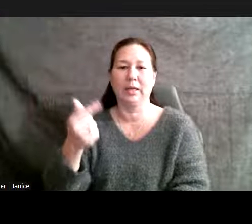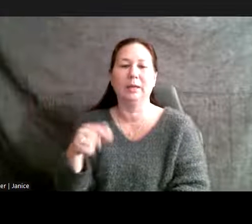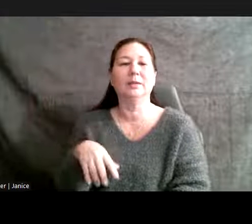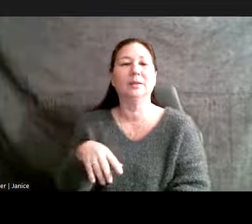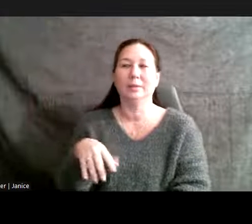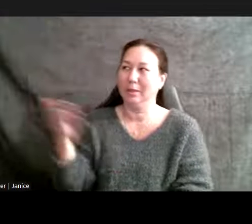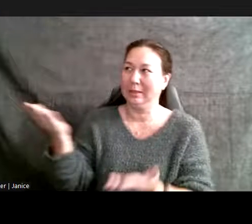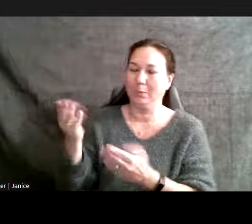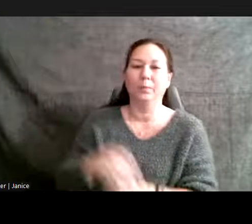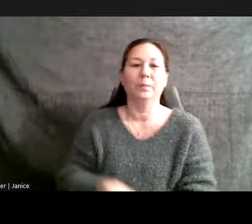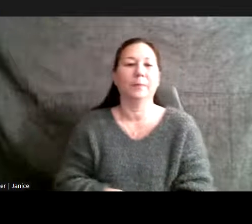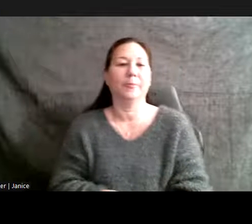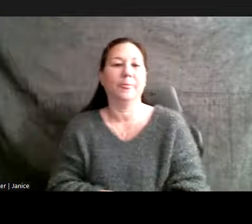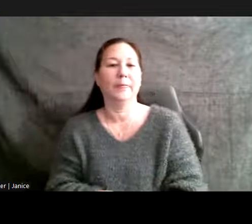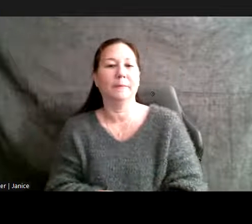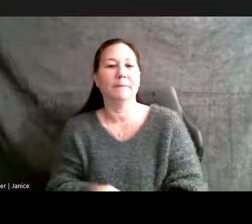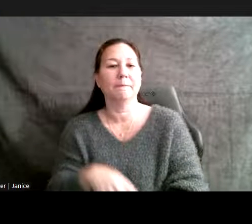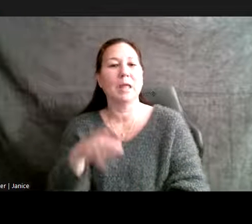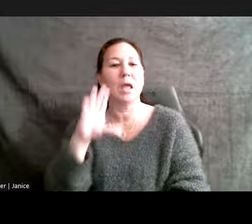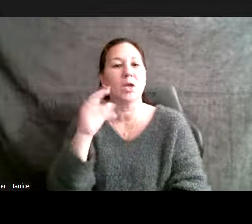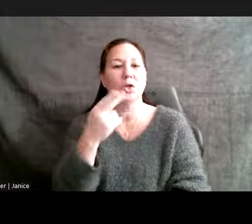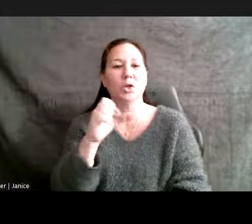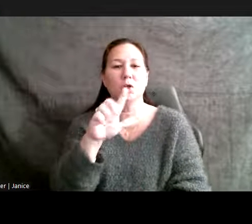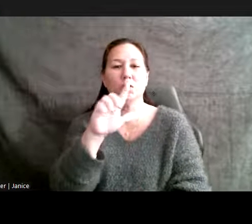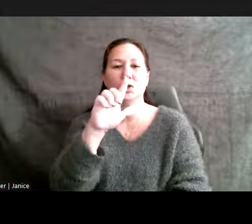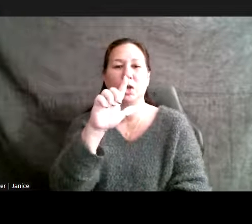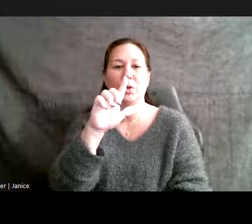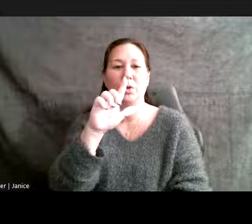Melissa. Cheryl Hawley, please.